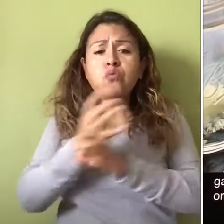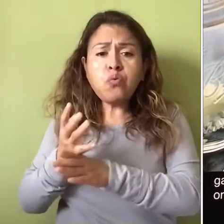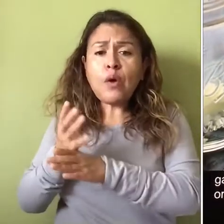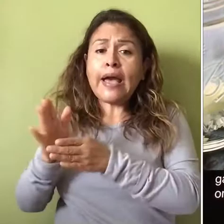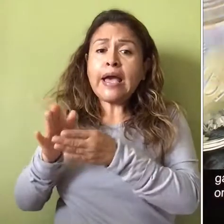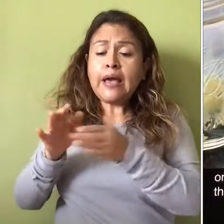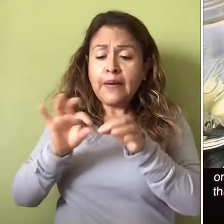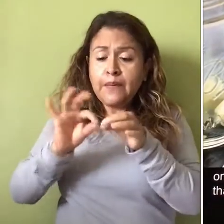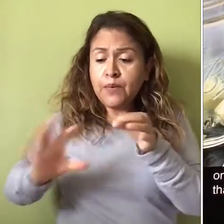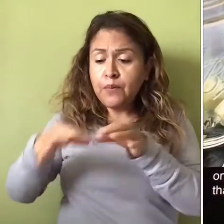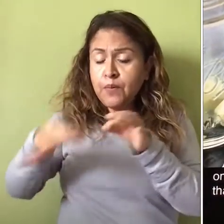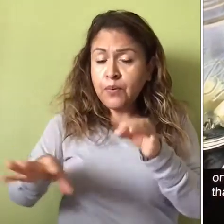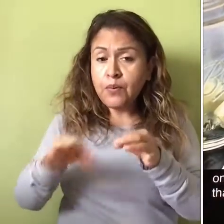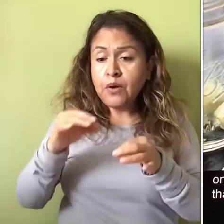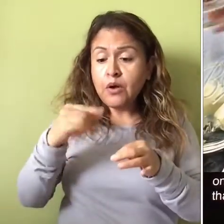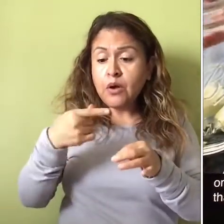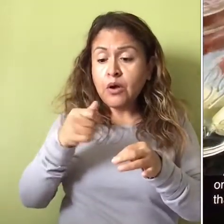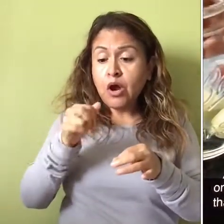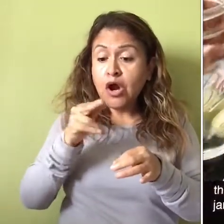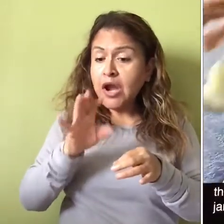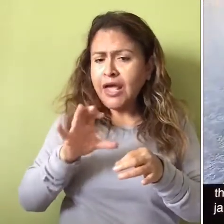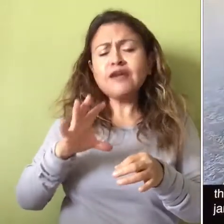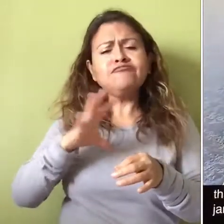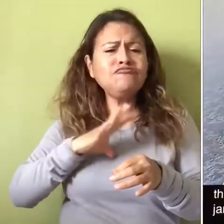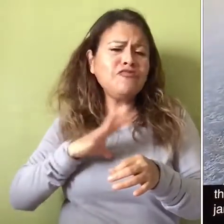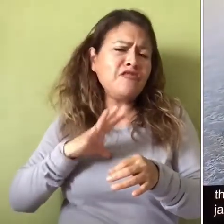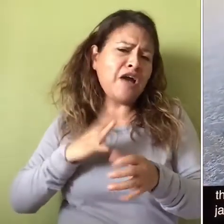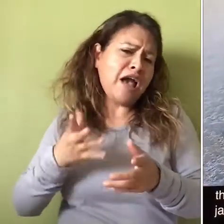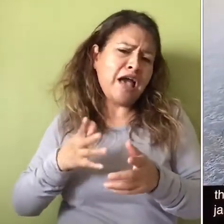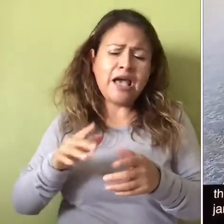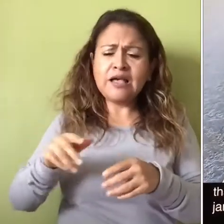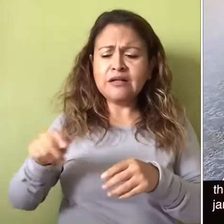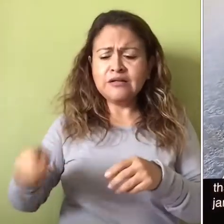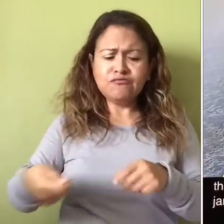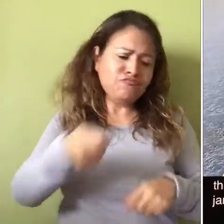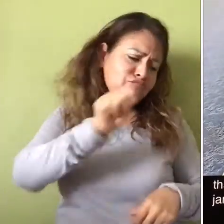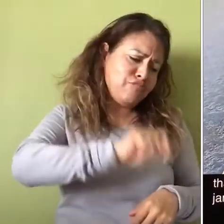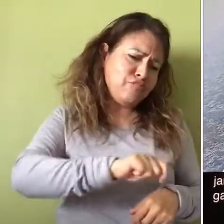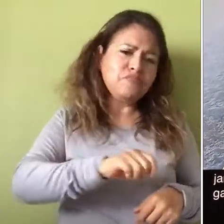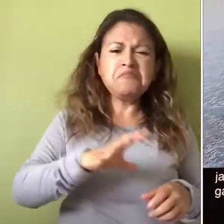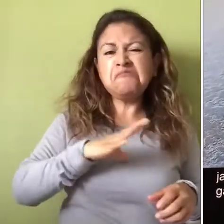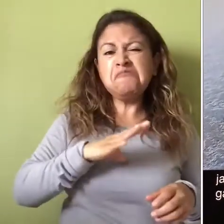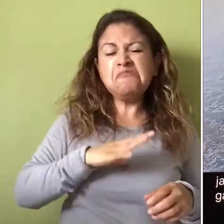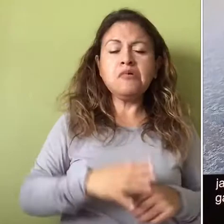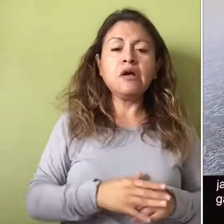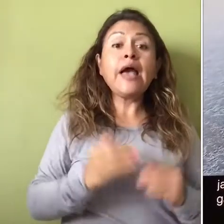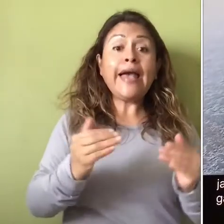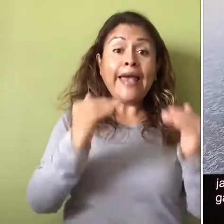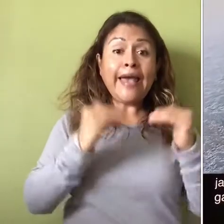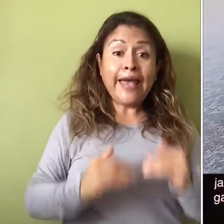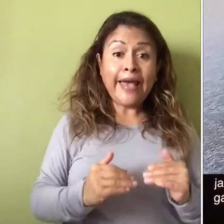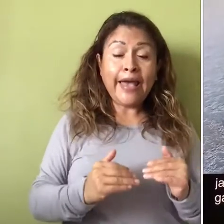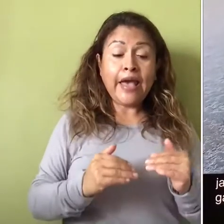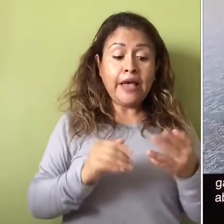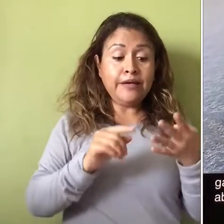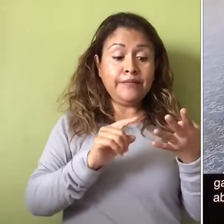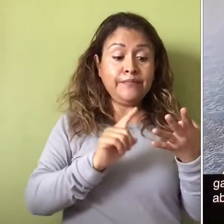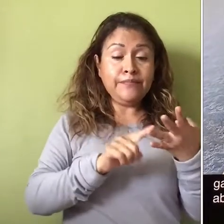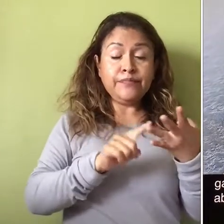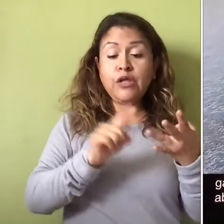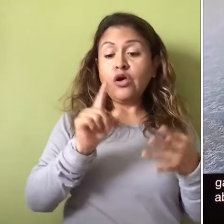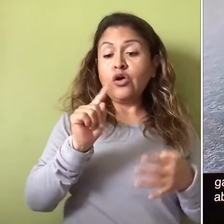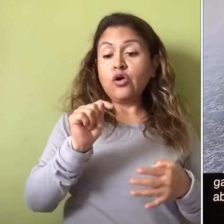means, go ahead. You'll need about 1/2 teaspoon or so of that. To this, I'm going to add in 1 tablespoon of tomato